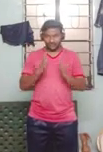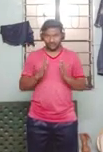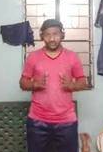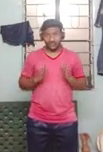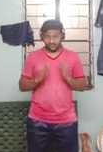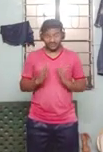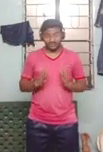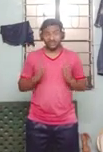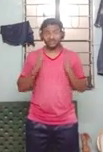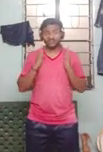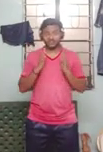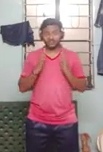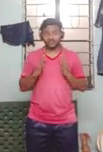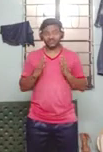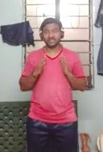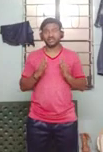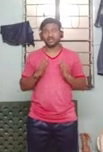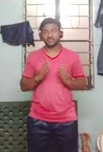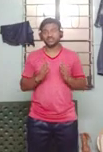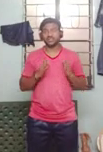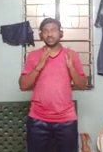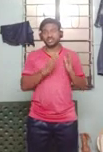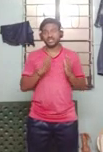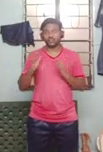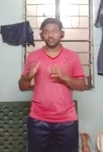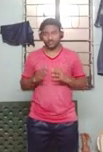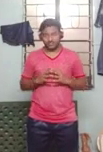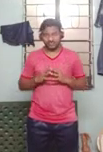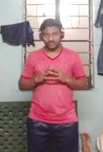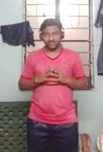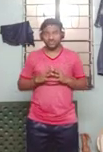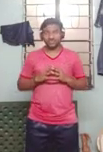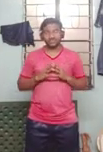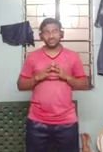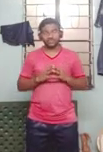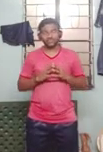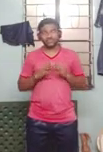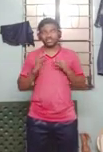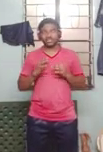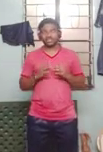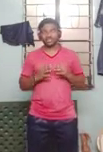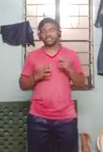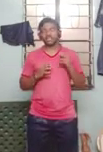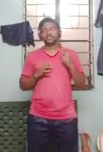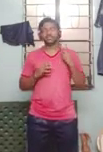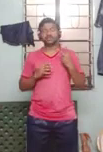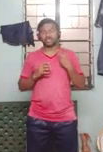First one, this is the first part, that it means a creation of object. So in that there can be a two